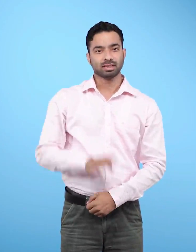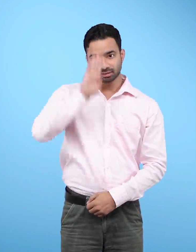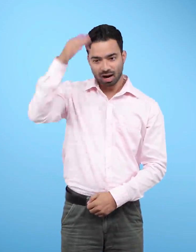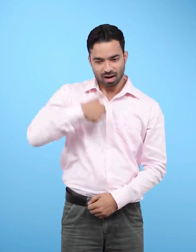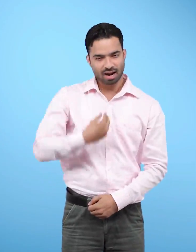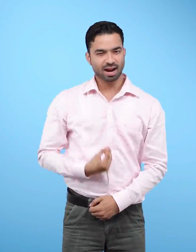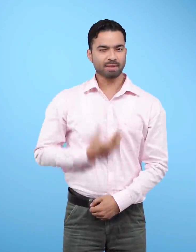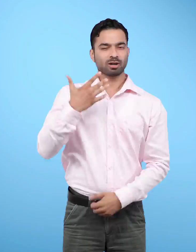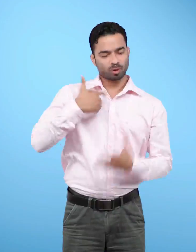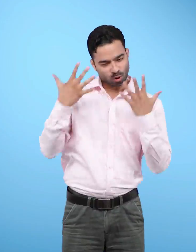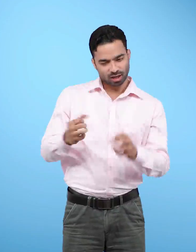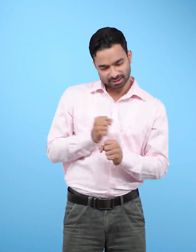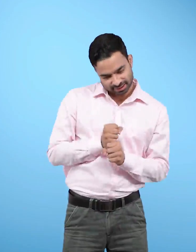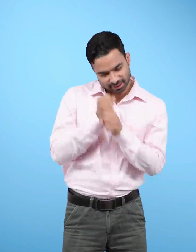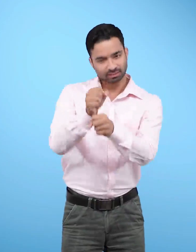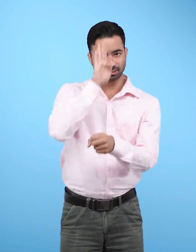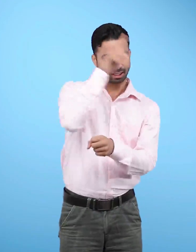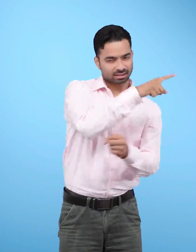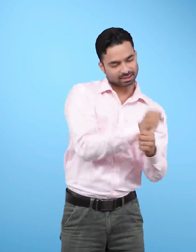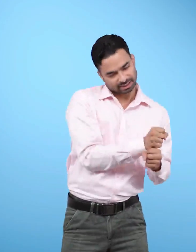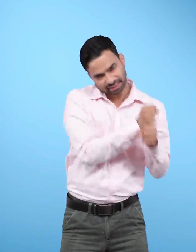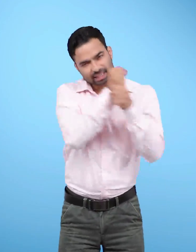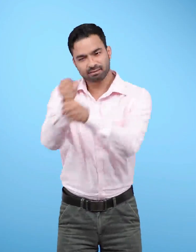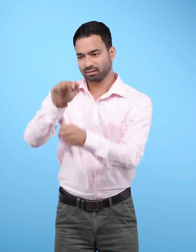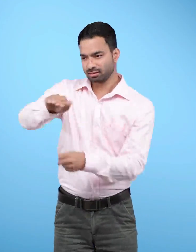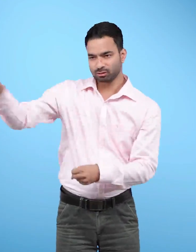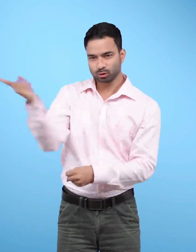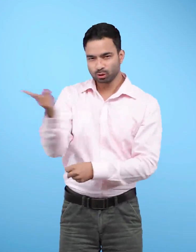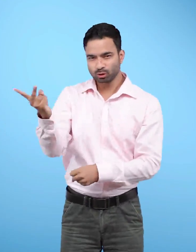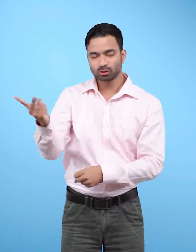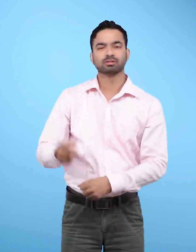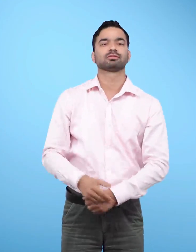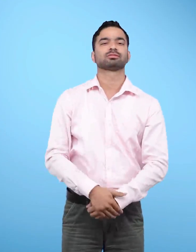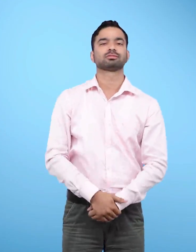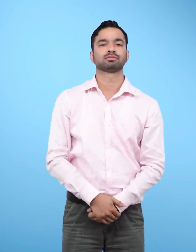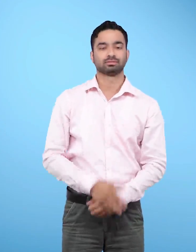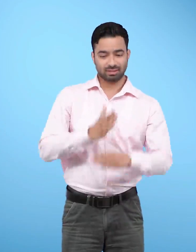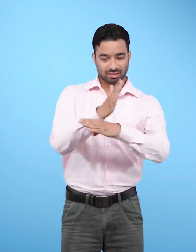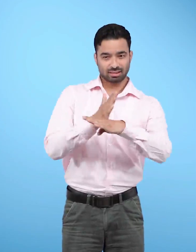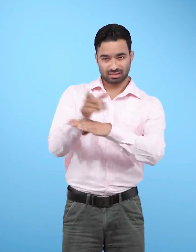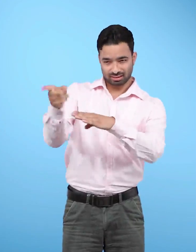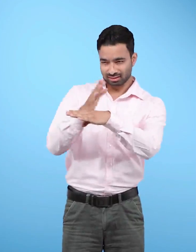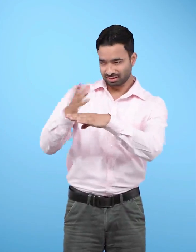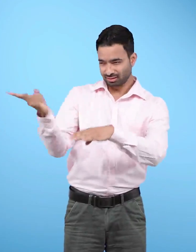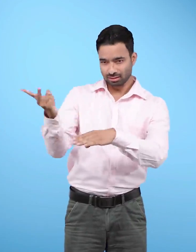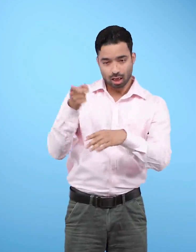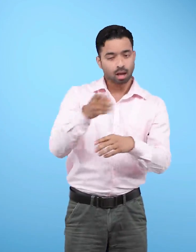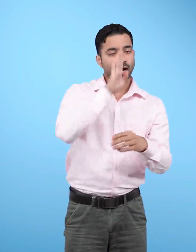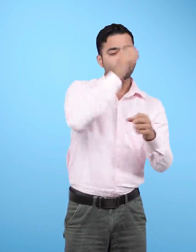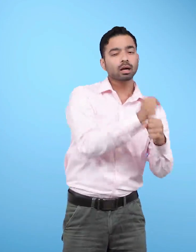So, as gifts, the king wanted to give some land to Chegu and some gold to Anar.